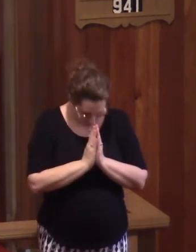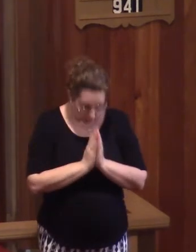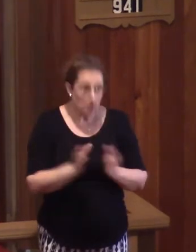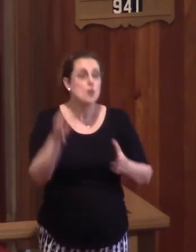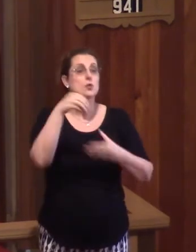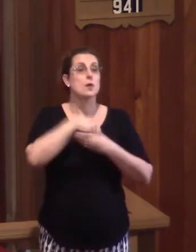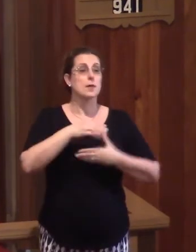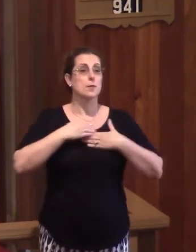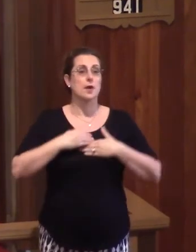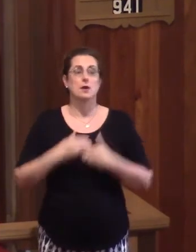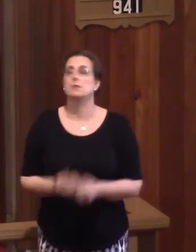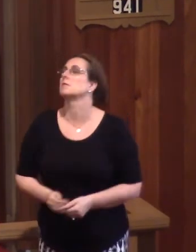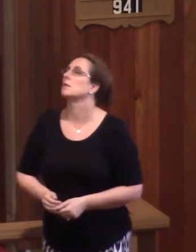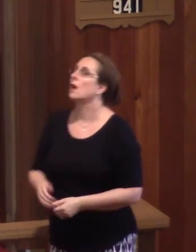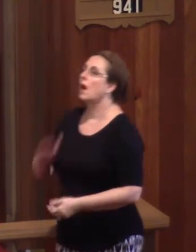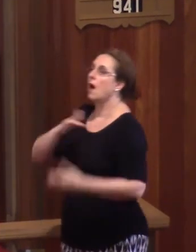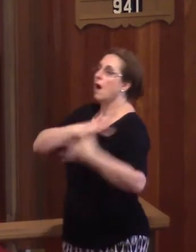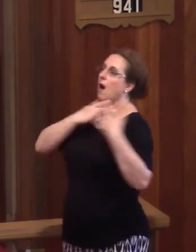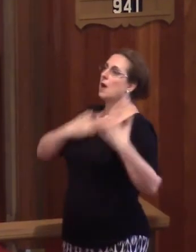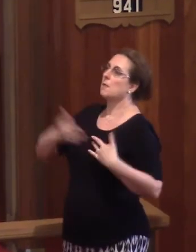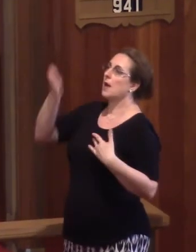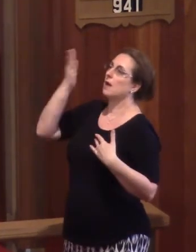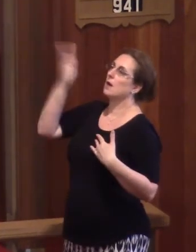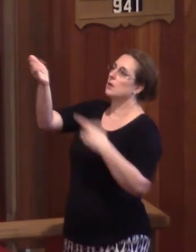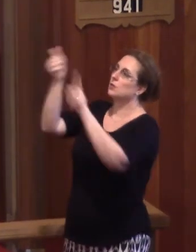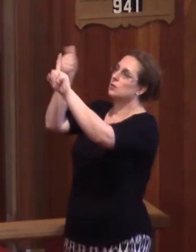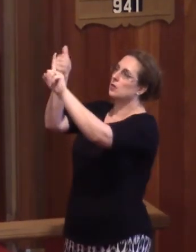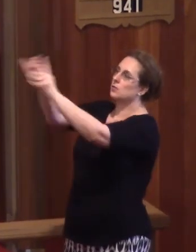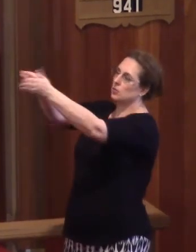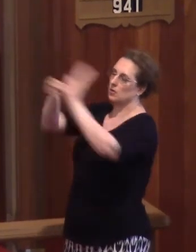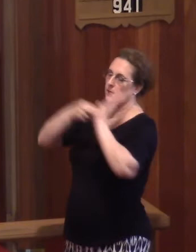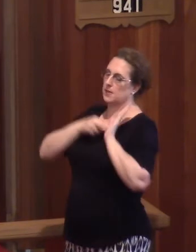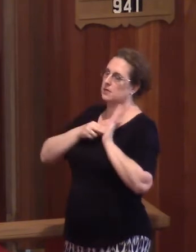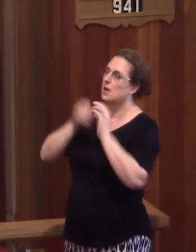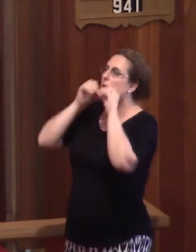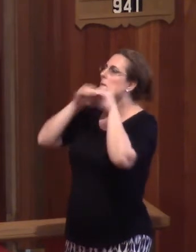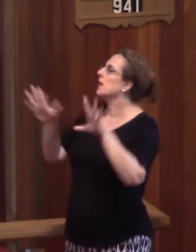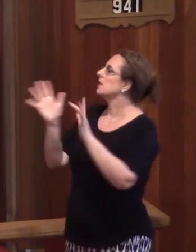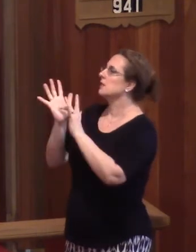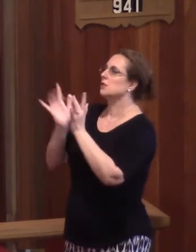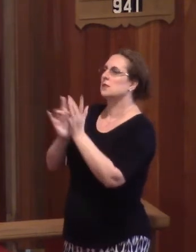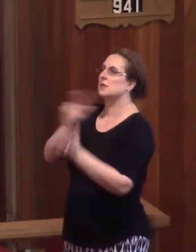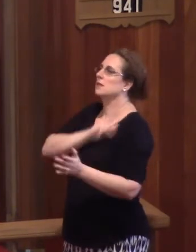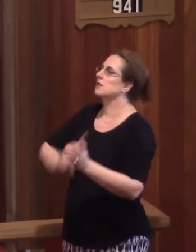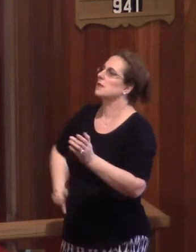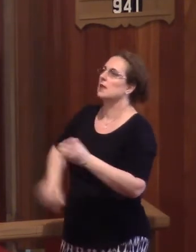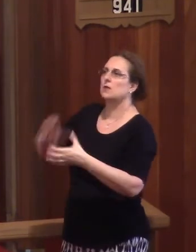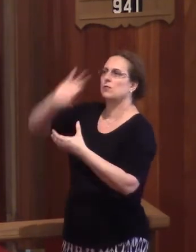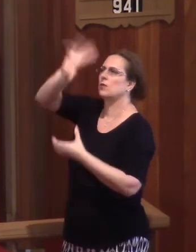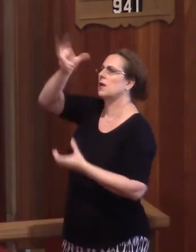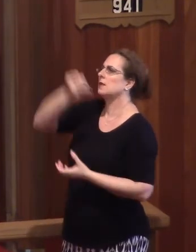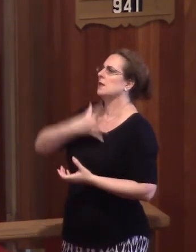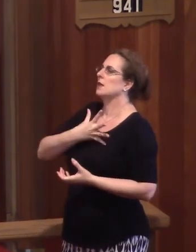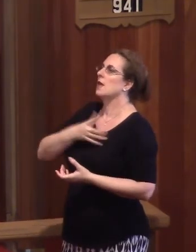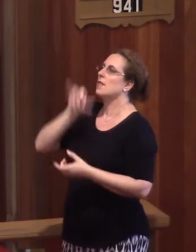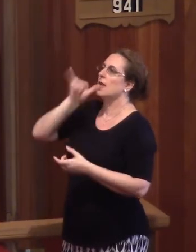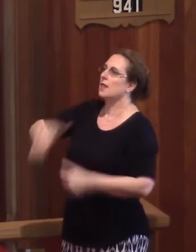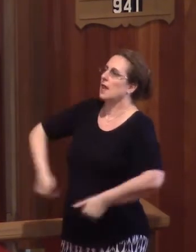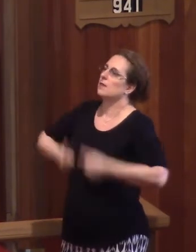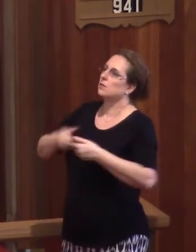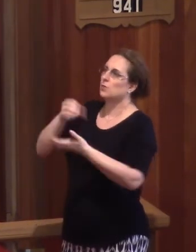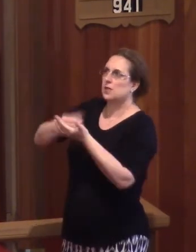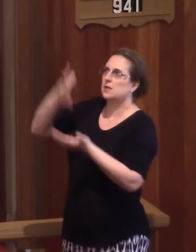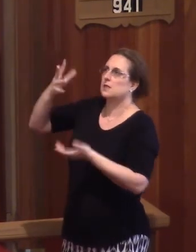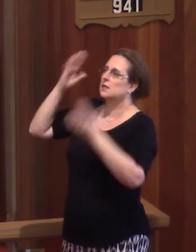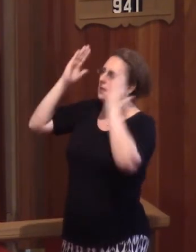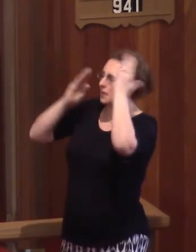Amen. Join me in prayer. On my heart, imprint your image, Blessed Jesus, King of grace, That